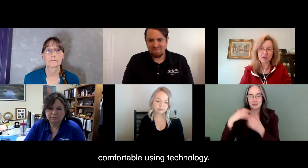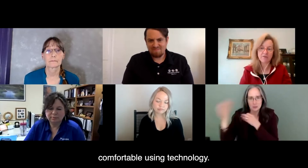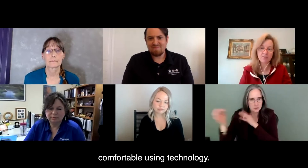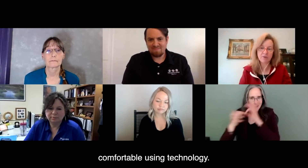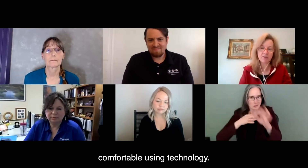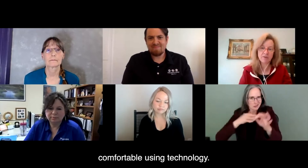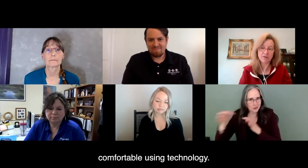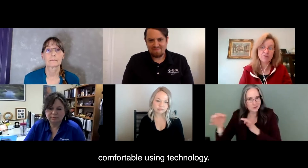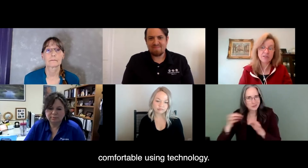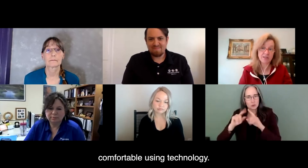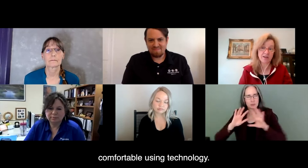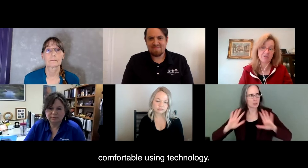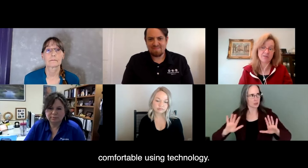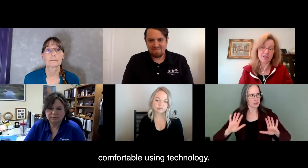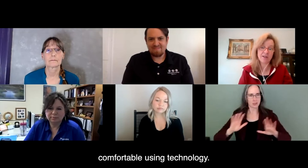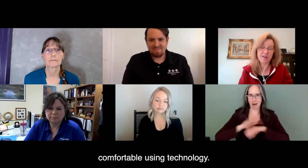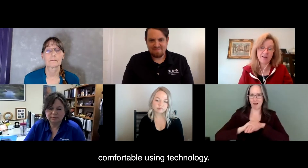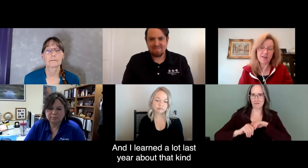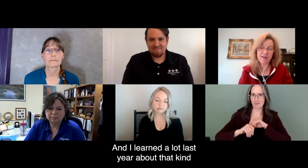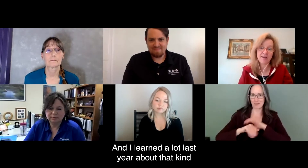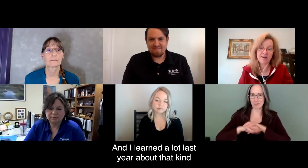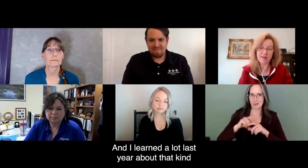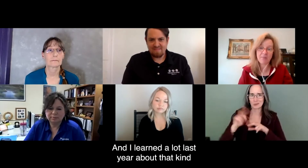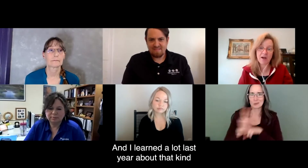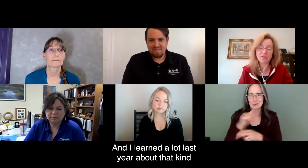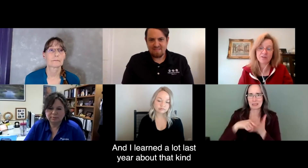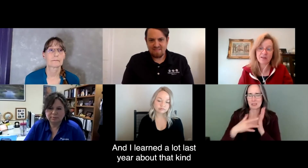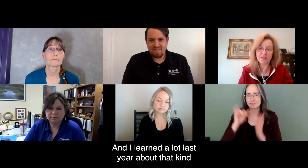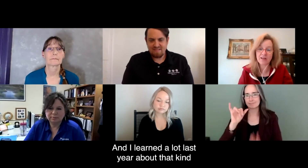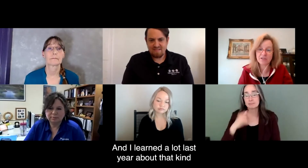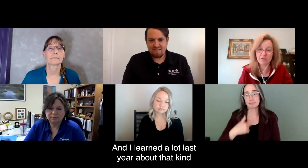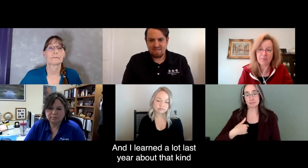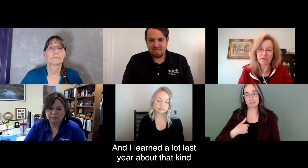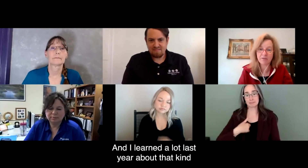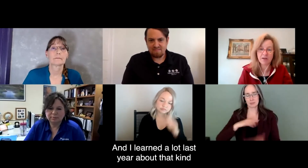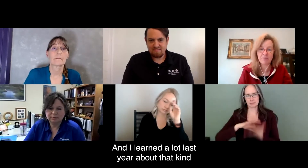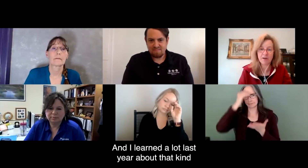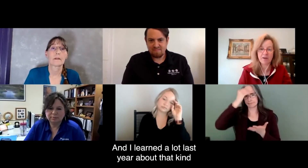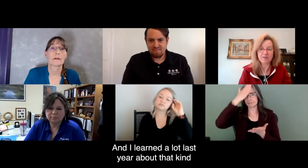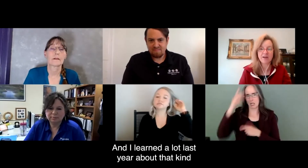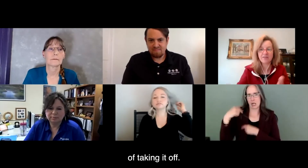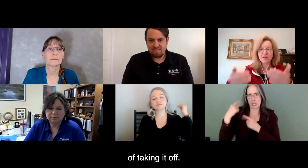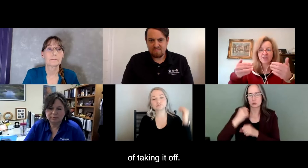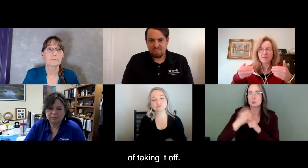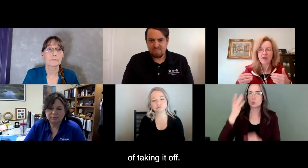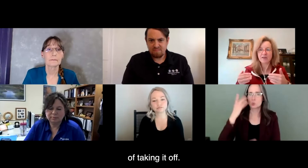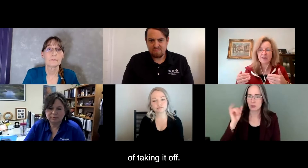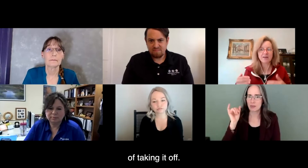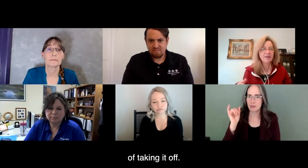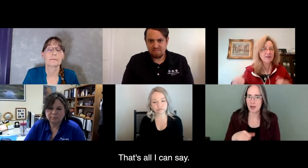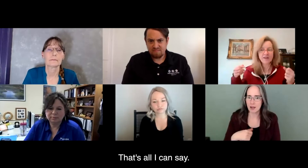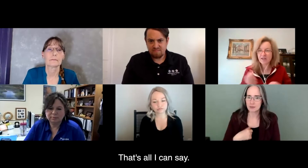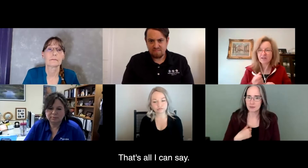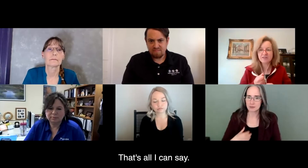being comfortable using technology. And I've learned a lot in the last year about that, kind of taking it back and